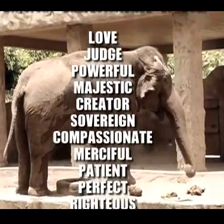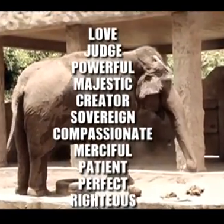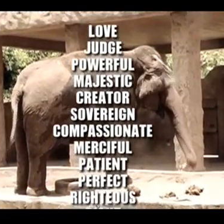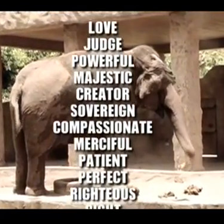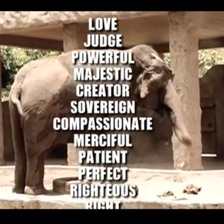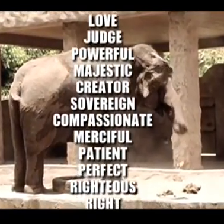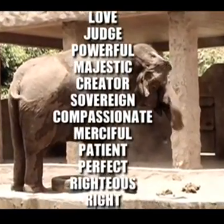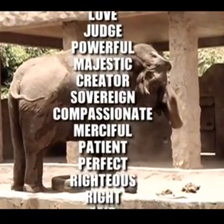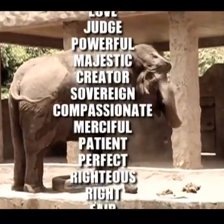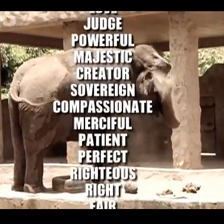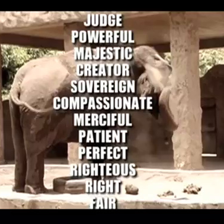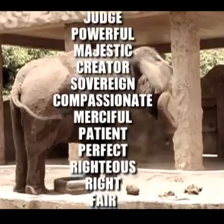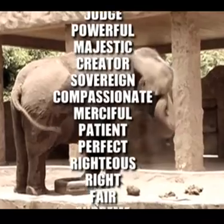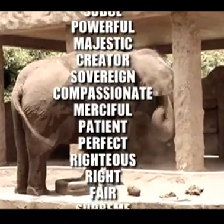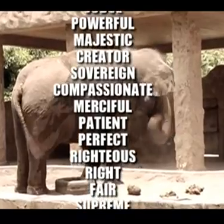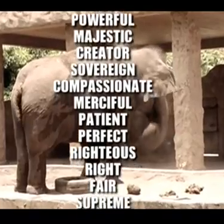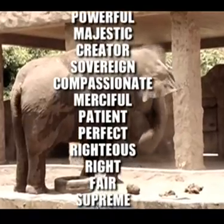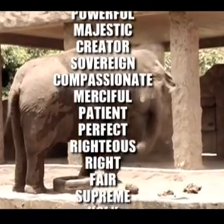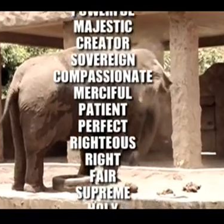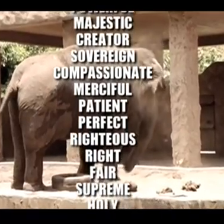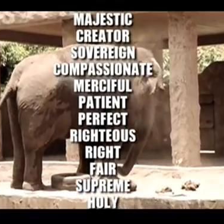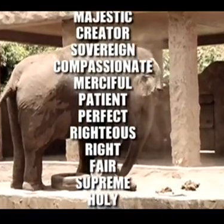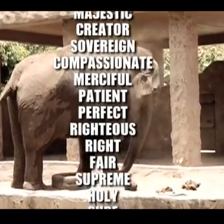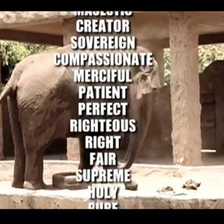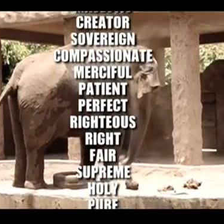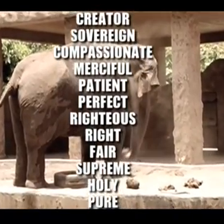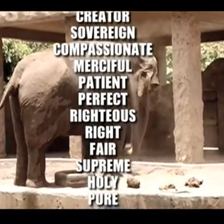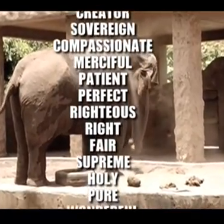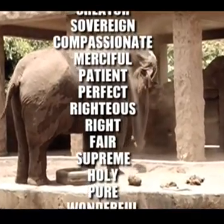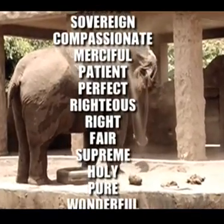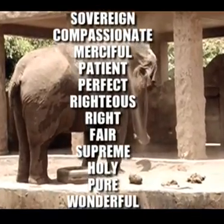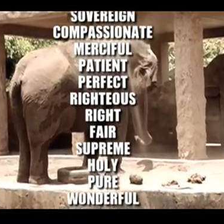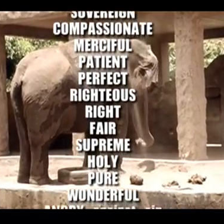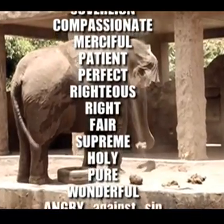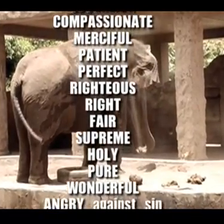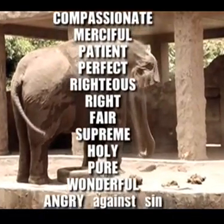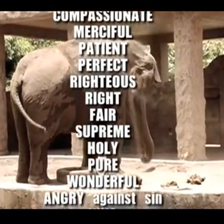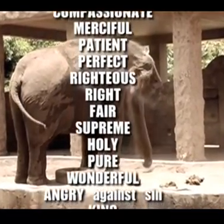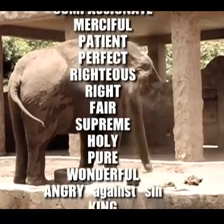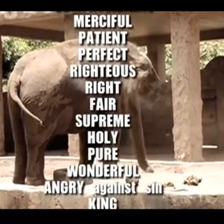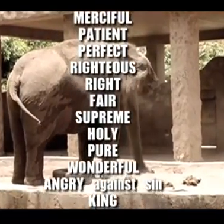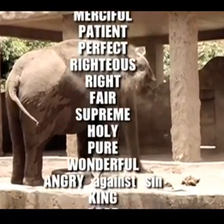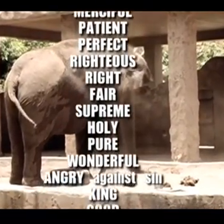merciful, patient, perfect, righteous, right, fair, supreme, holy,